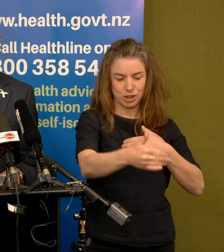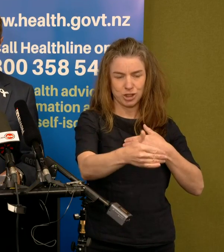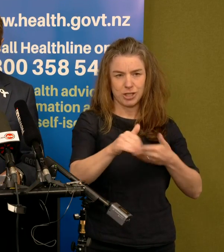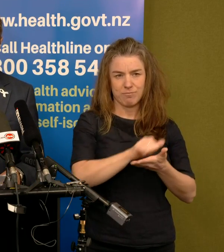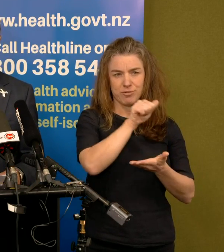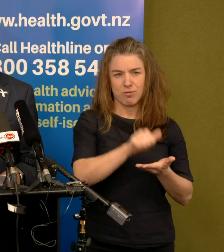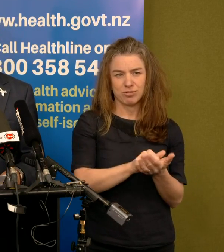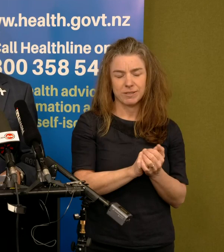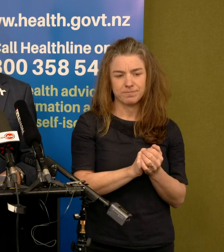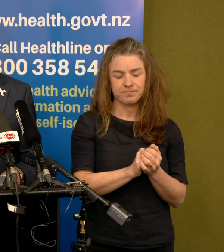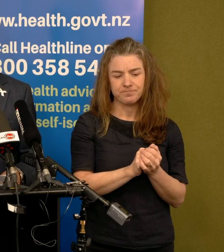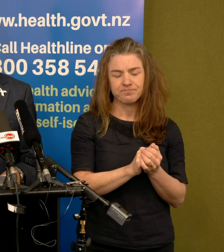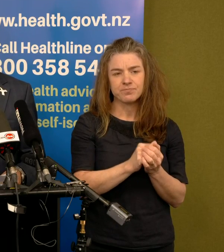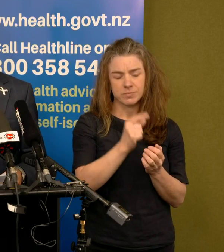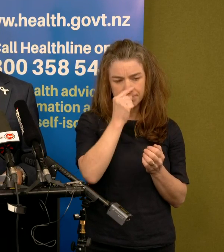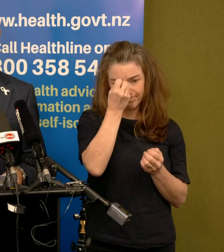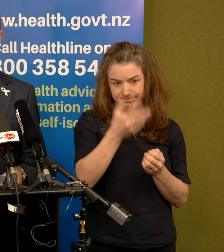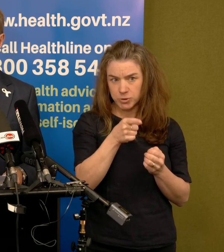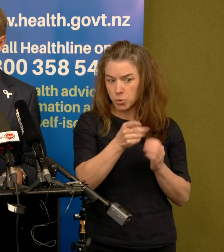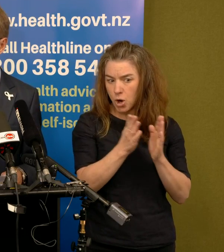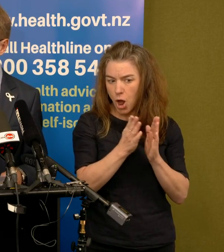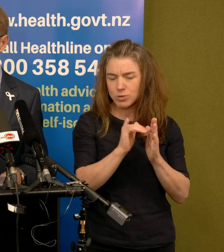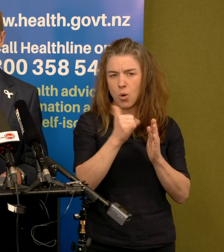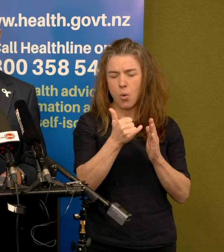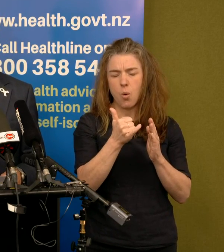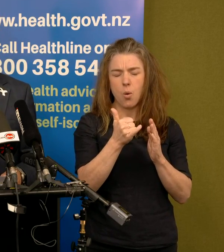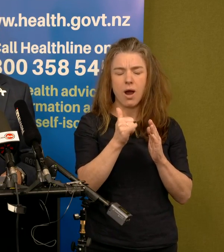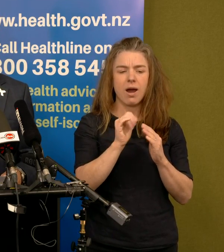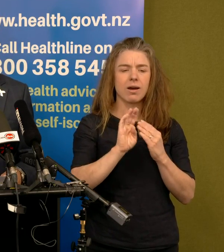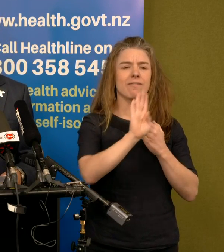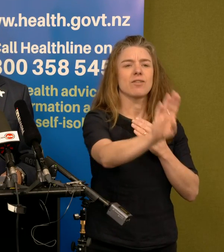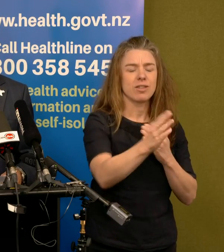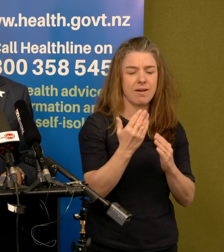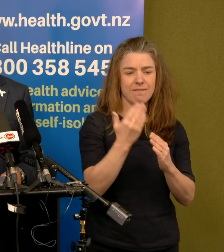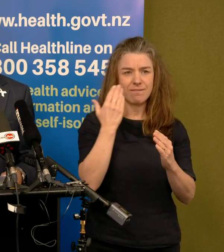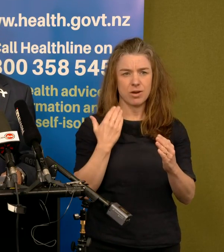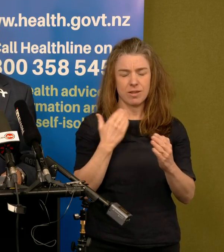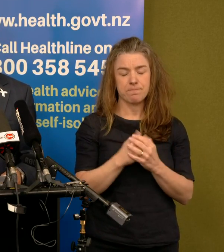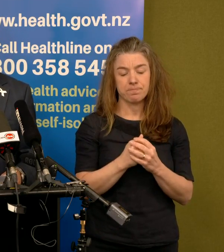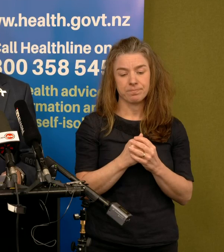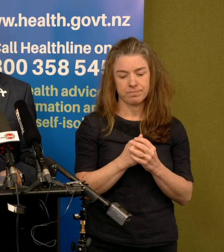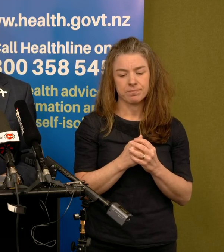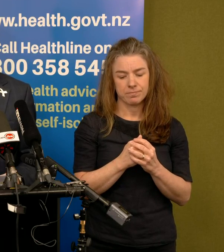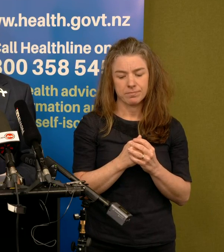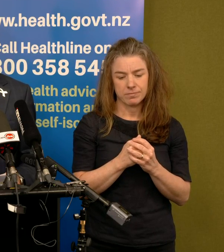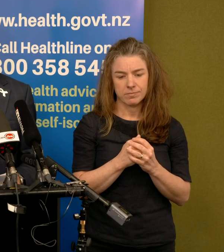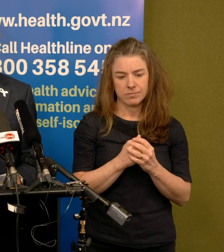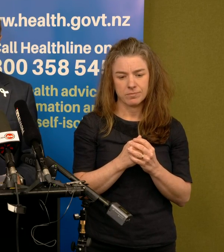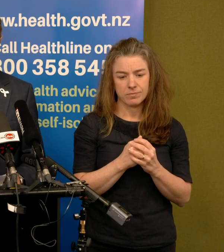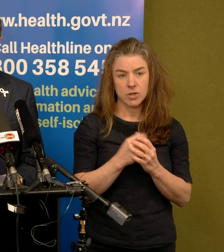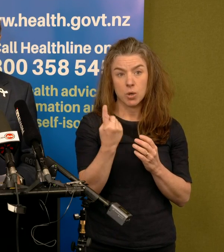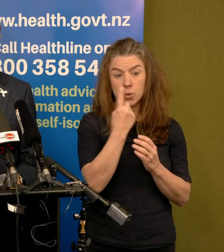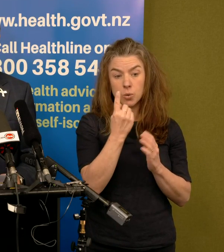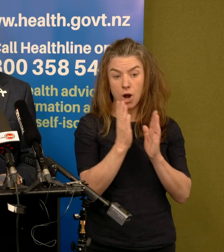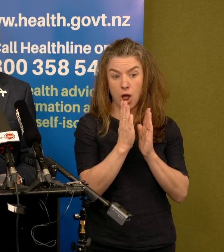close or casual contact. The close contacts will be followed up by Public Health Unit staff and required to go